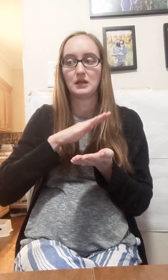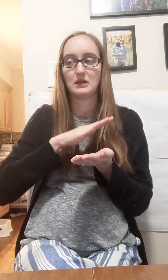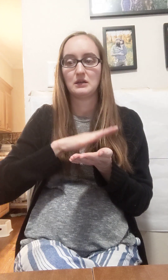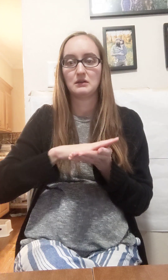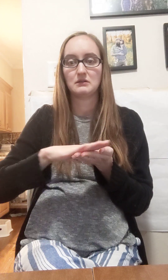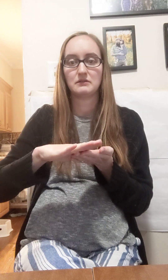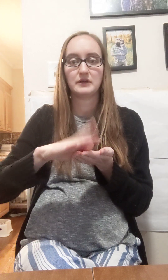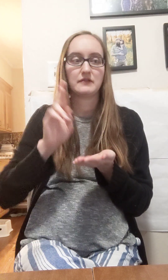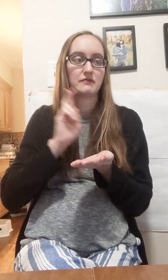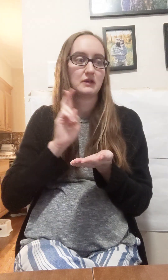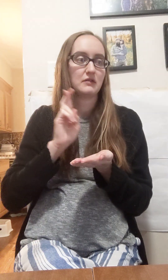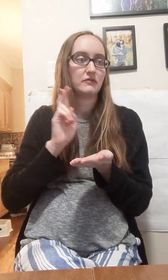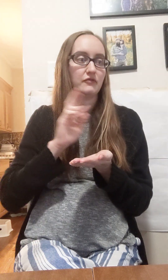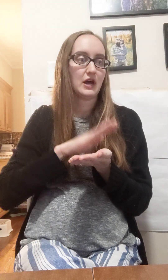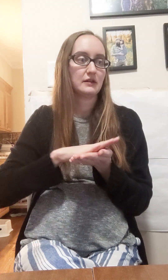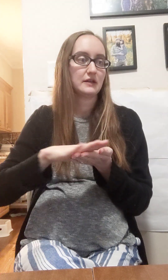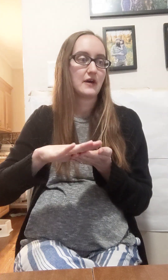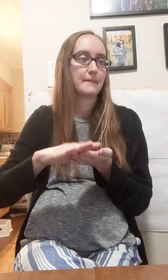like flat like that.